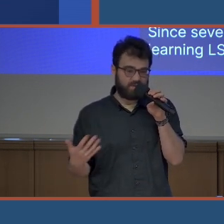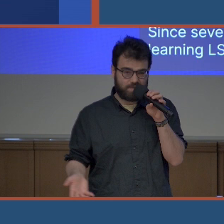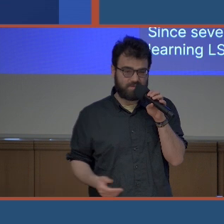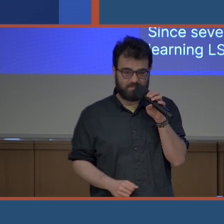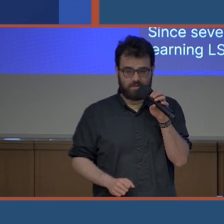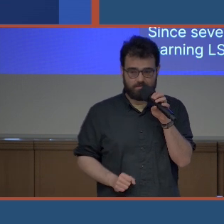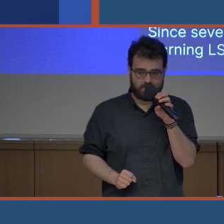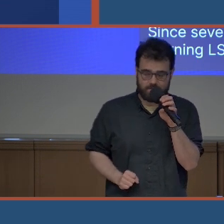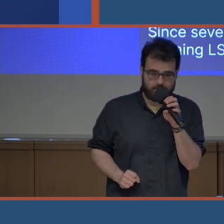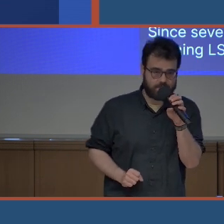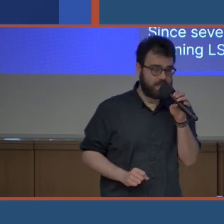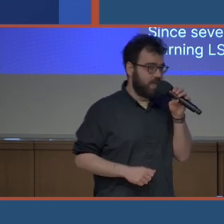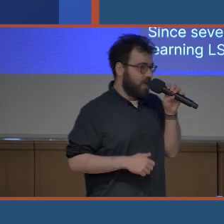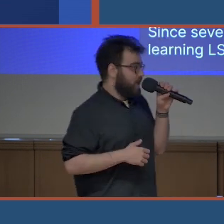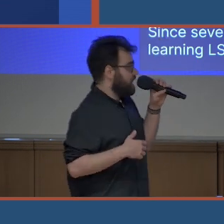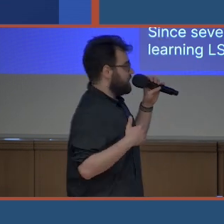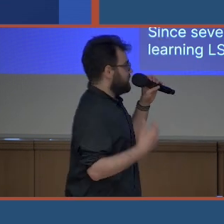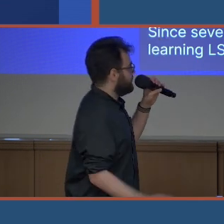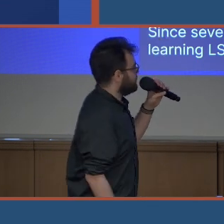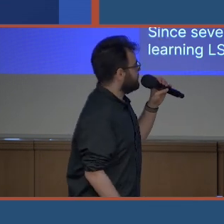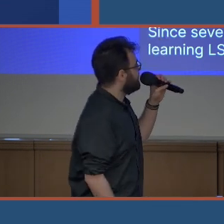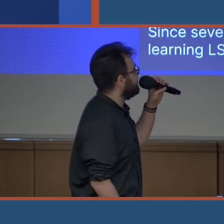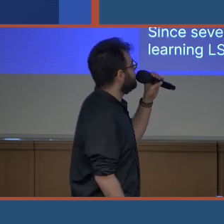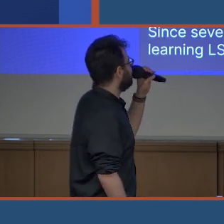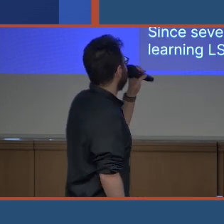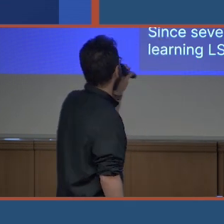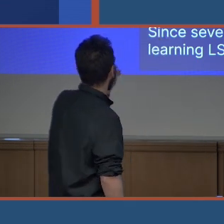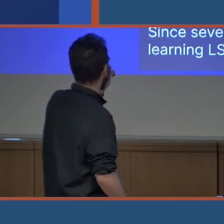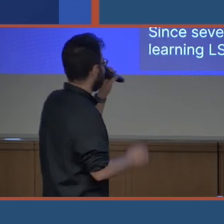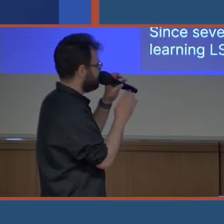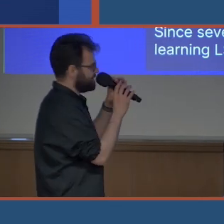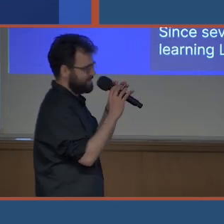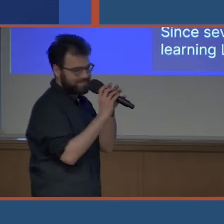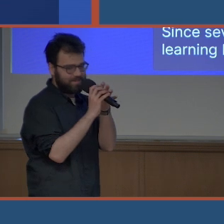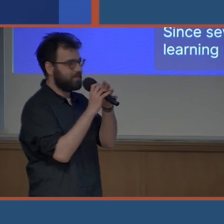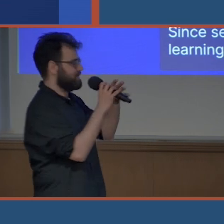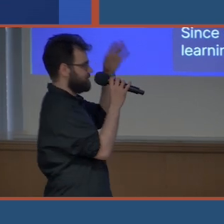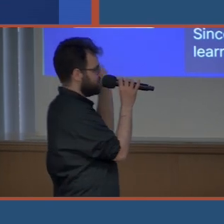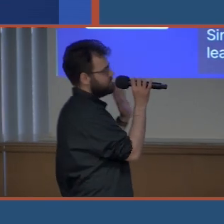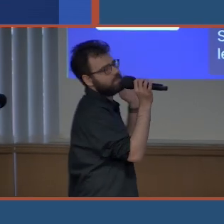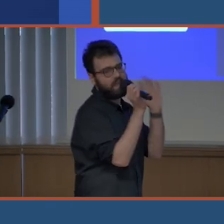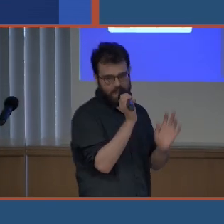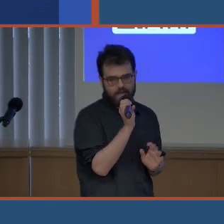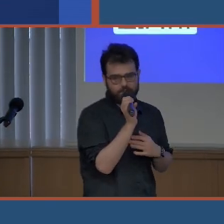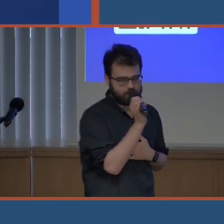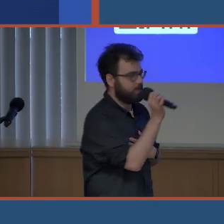signs are also very, very different. I don't know if I'm able to answer all of these questions, but I will try,